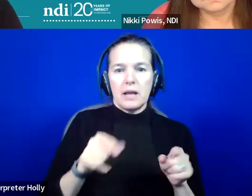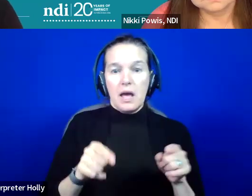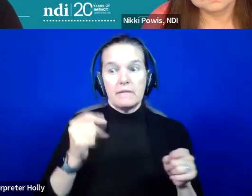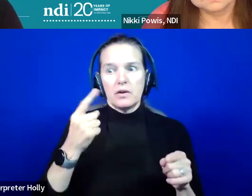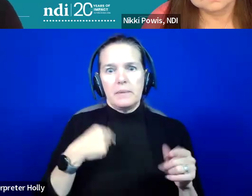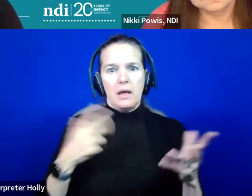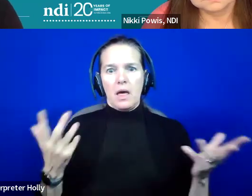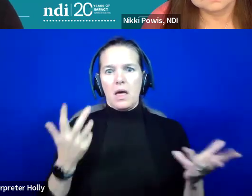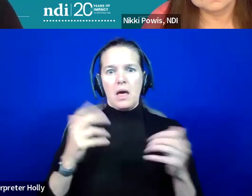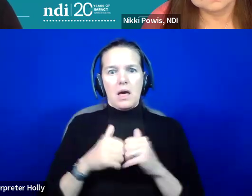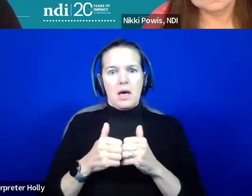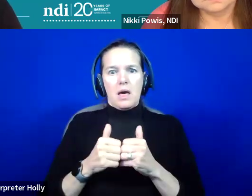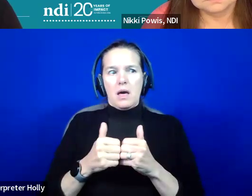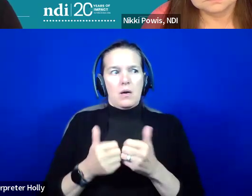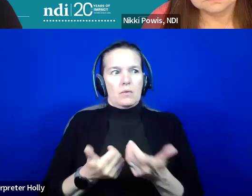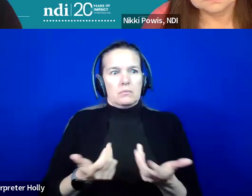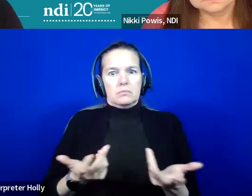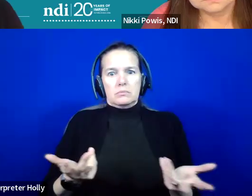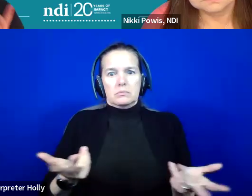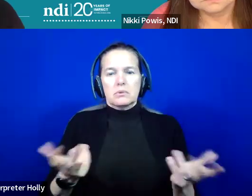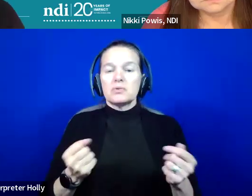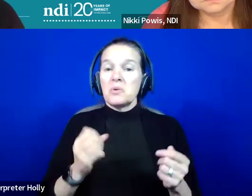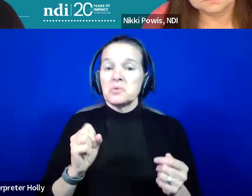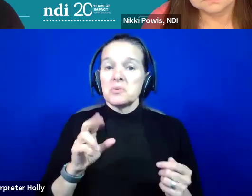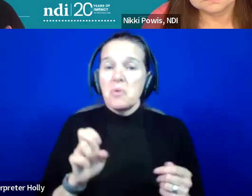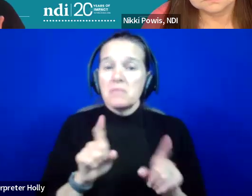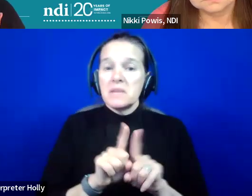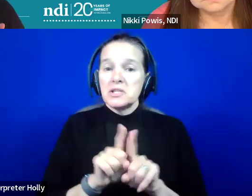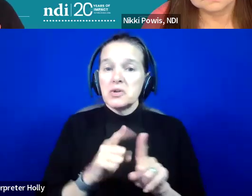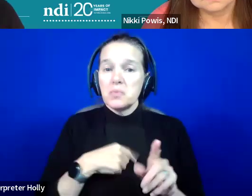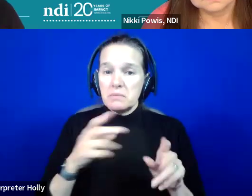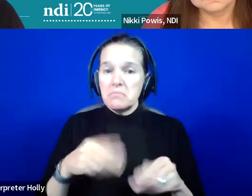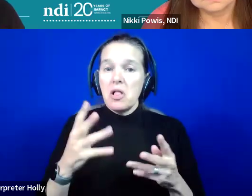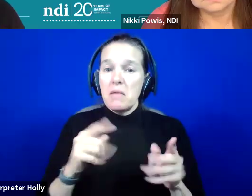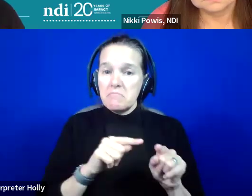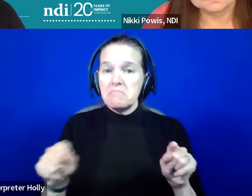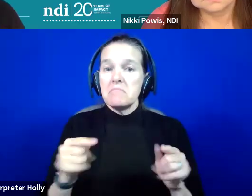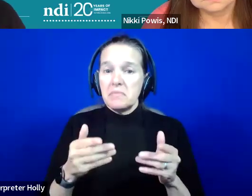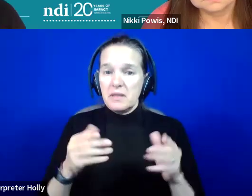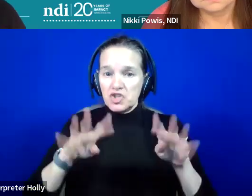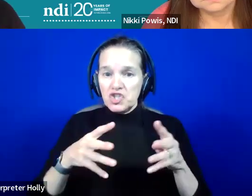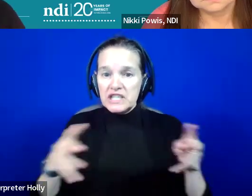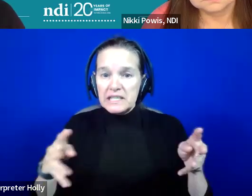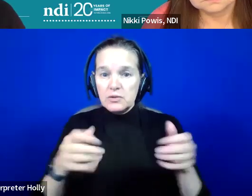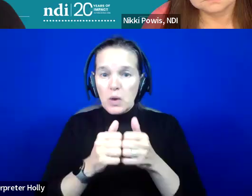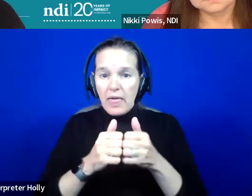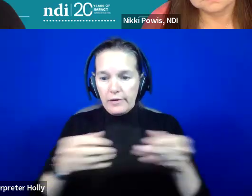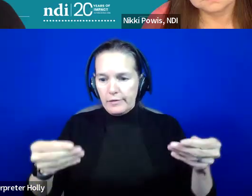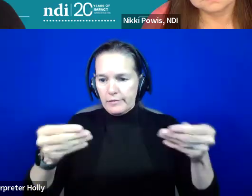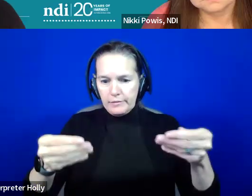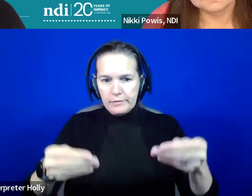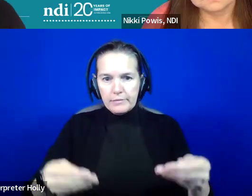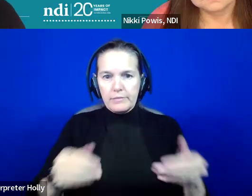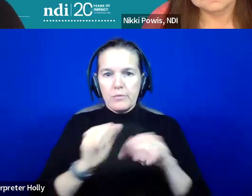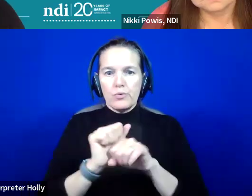no idea how any of that worked. And my SCORE mentor, we pulled up some sheets together and we worked on things together. So, did they